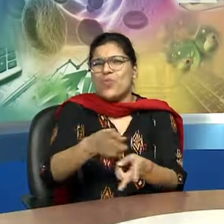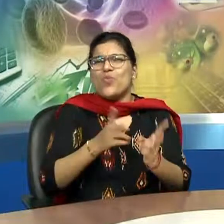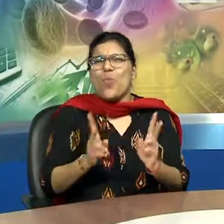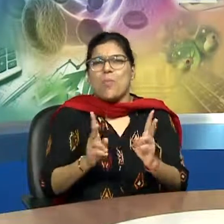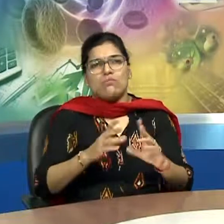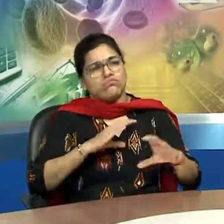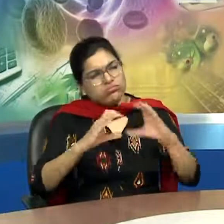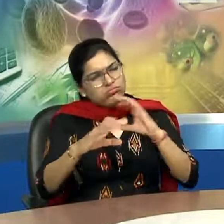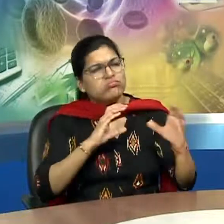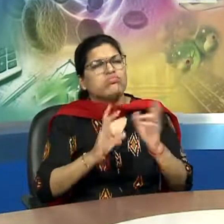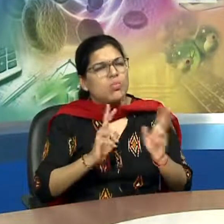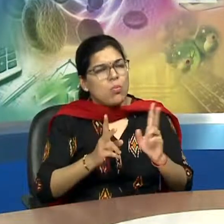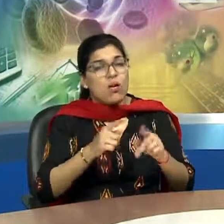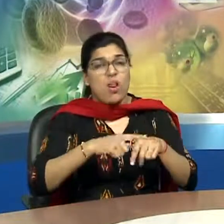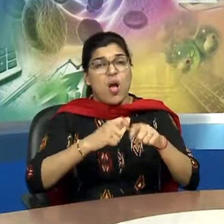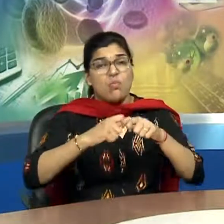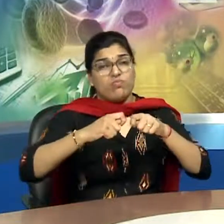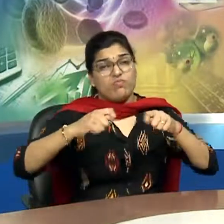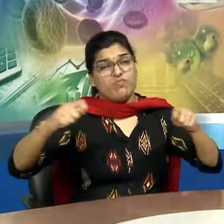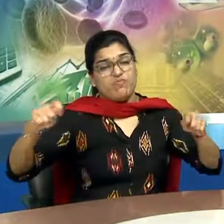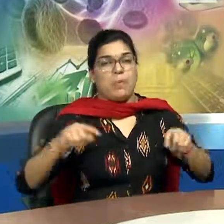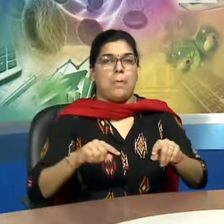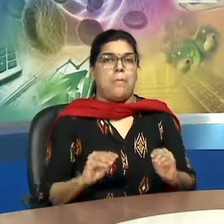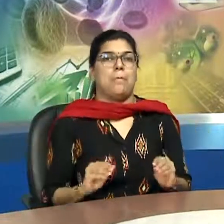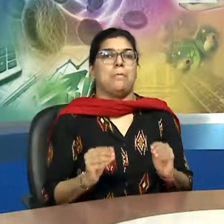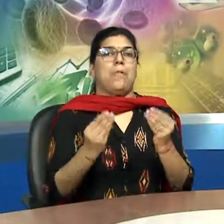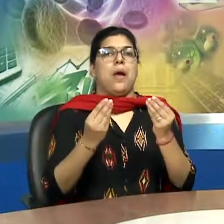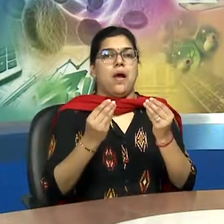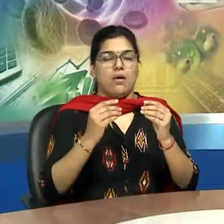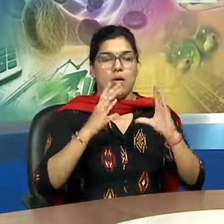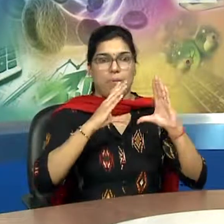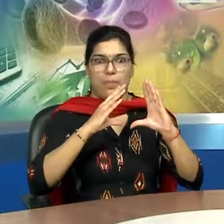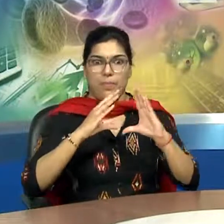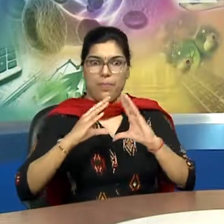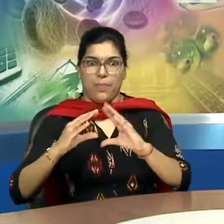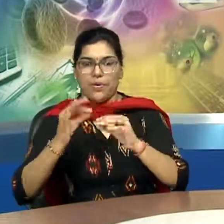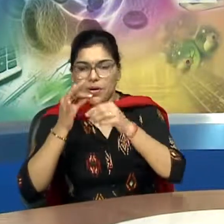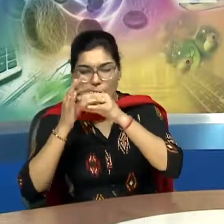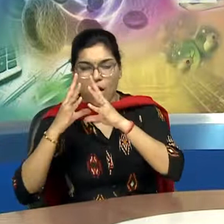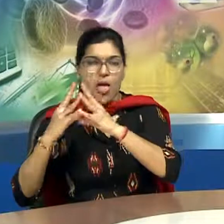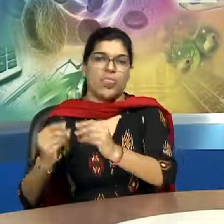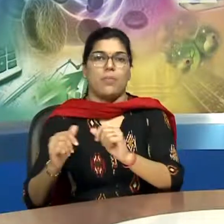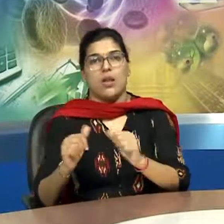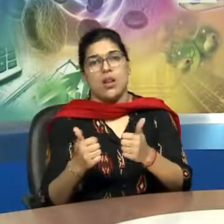get this chemical maintained in the body for the patient.